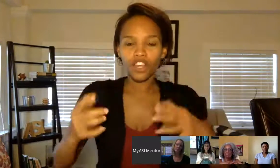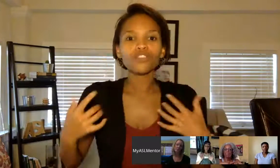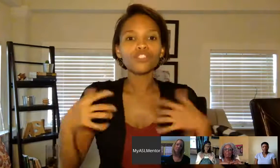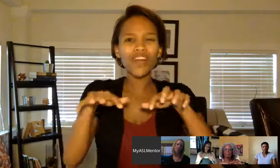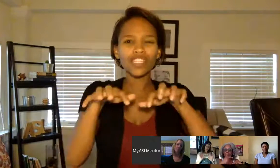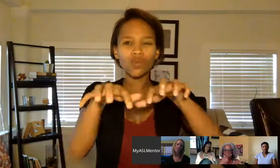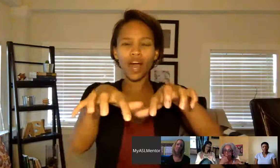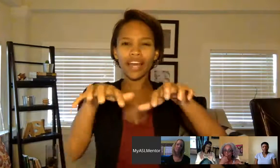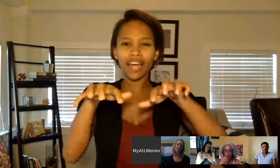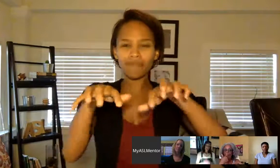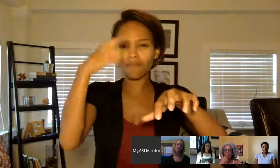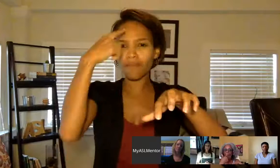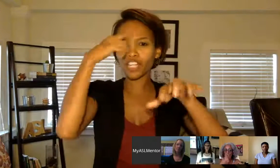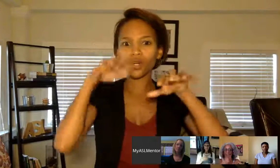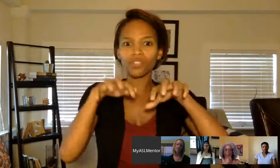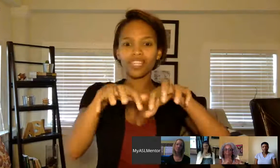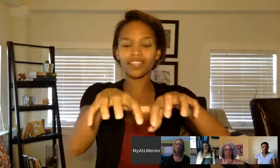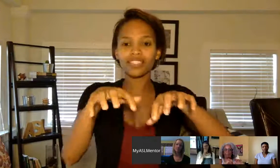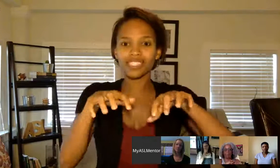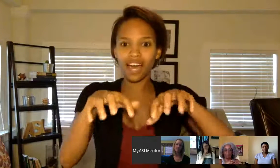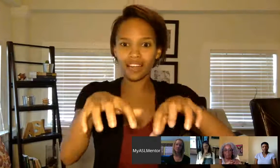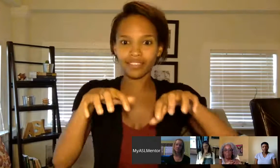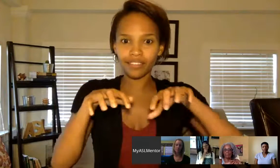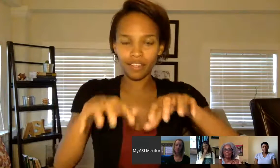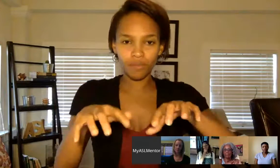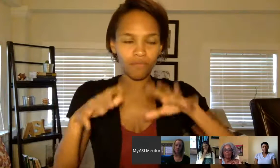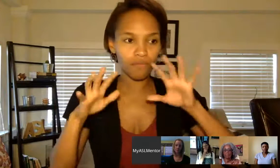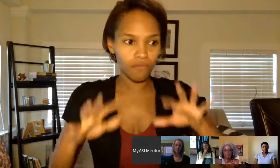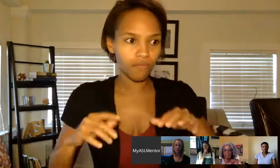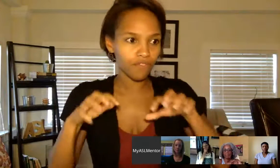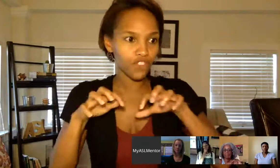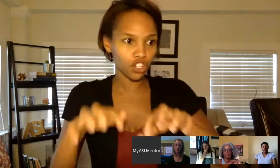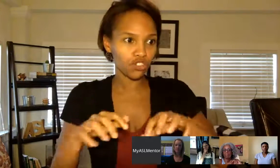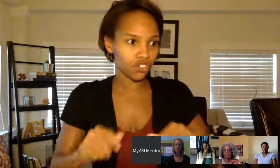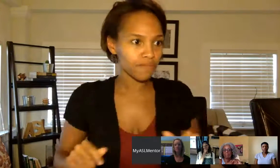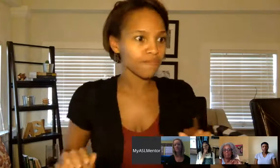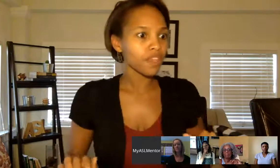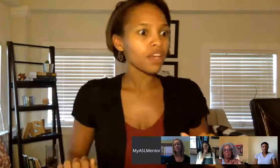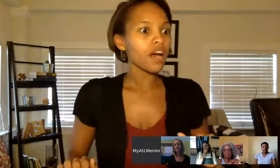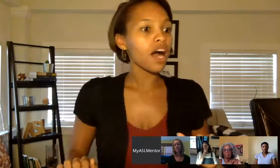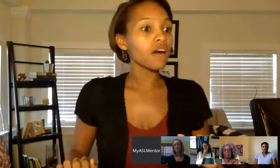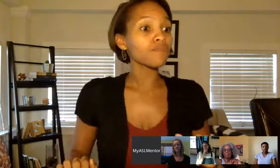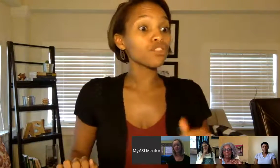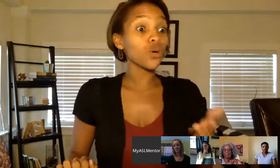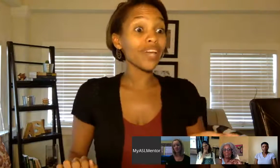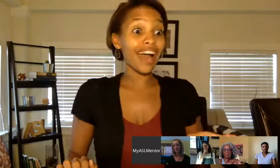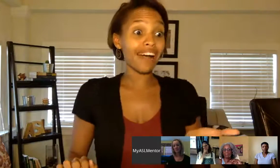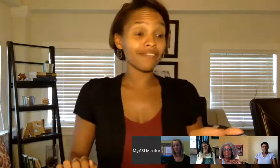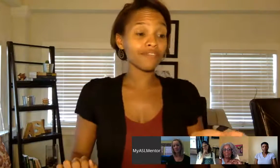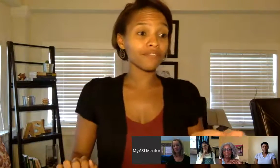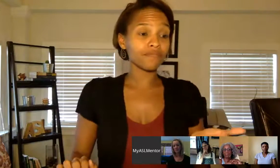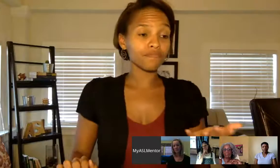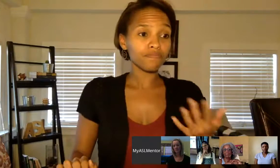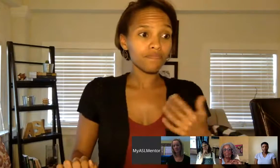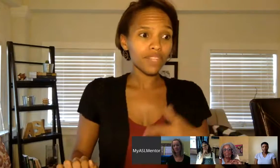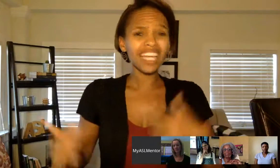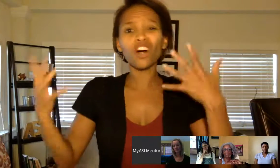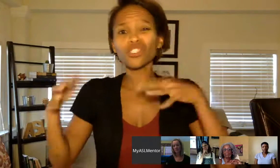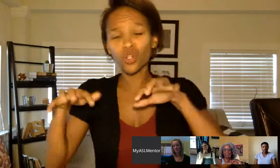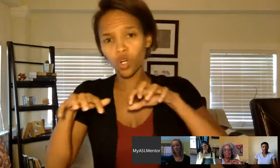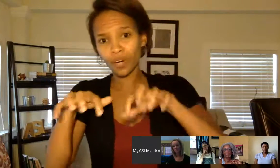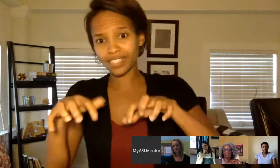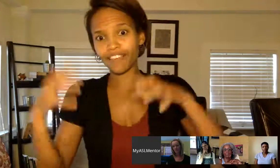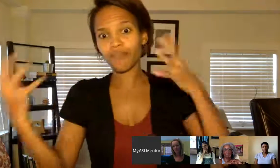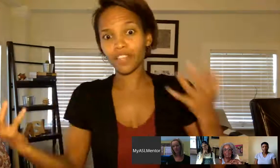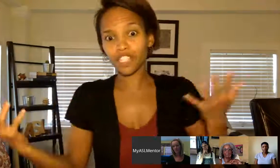with. So that's why my mind goes to this sign first. So we have, and